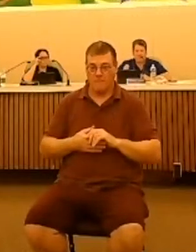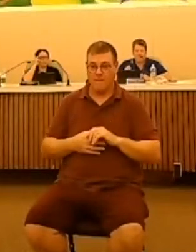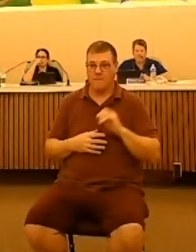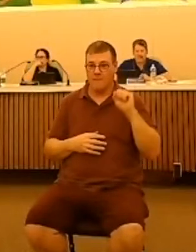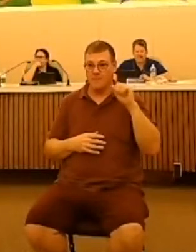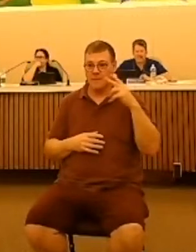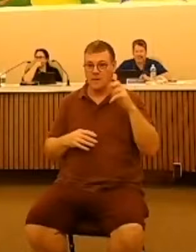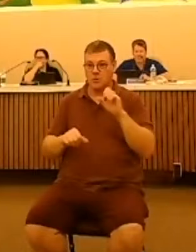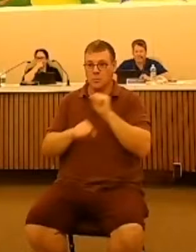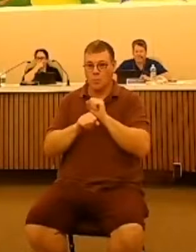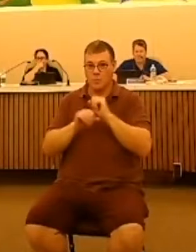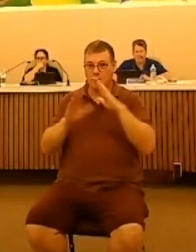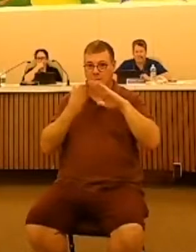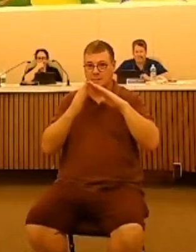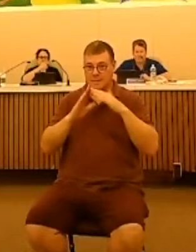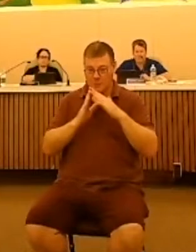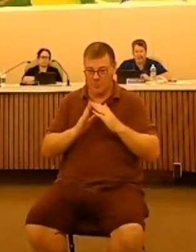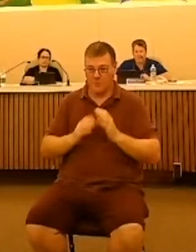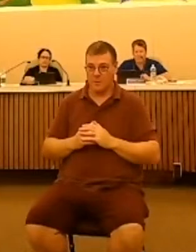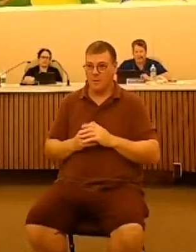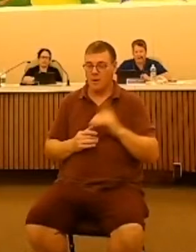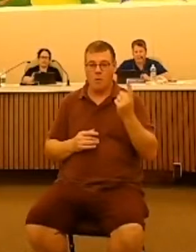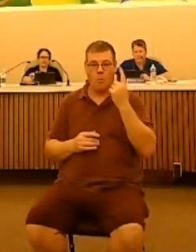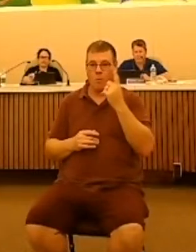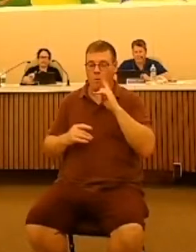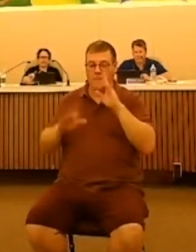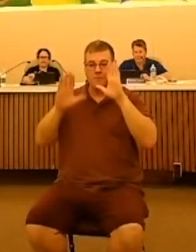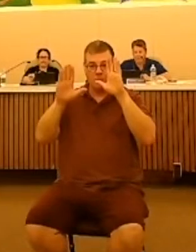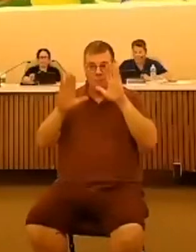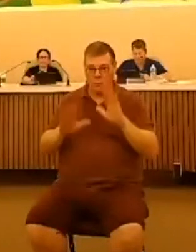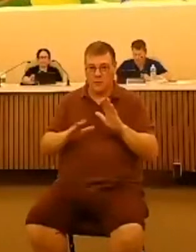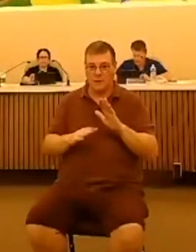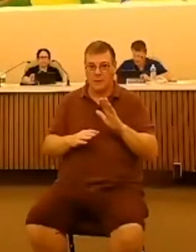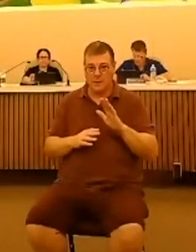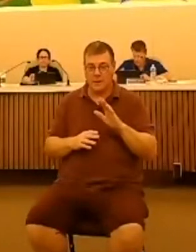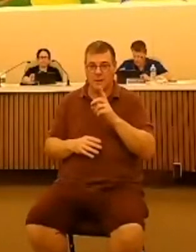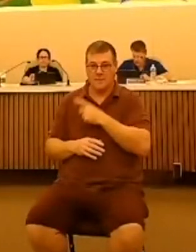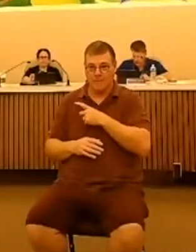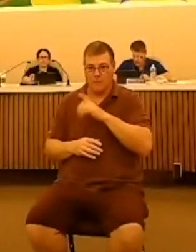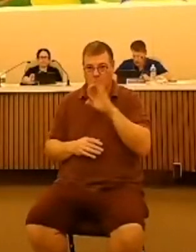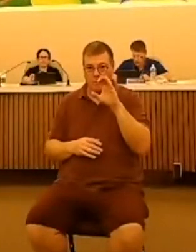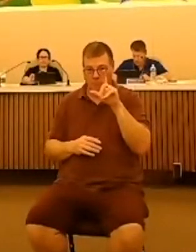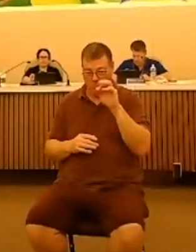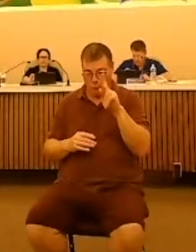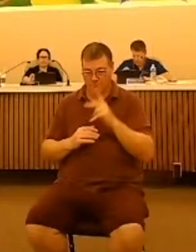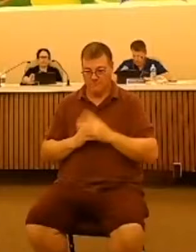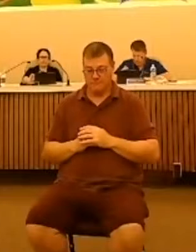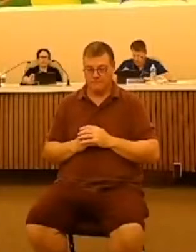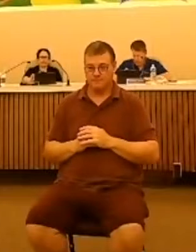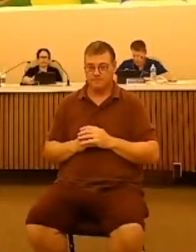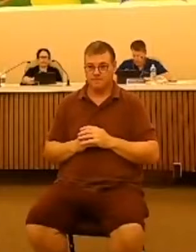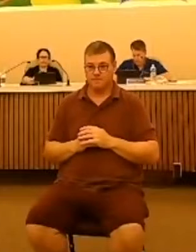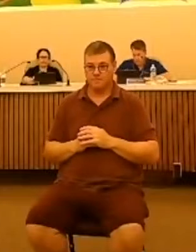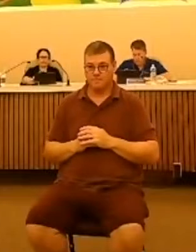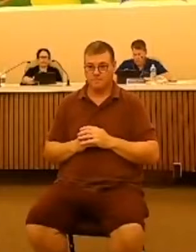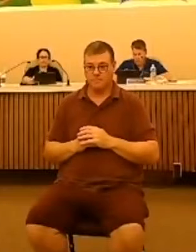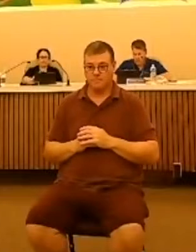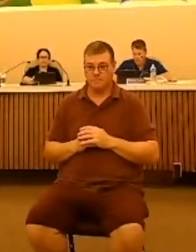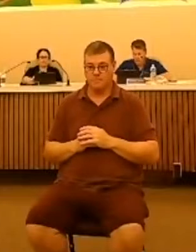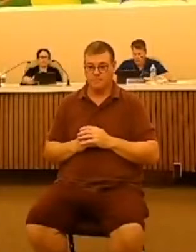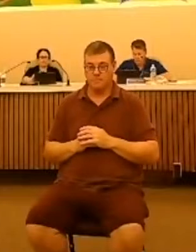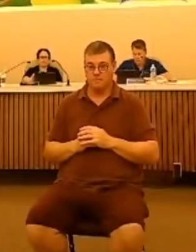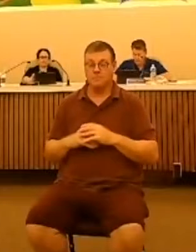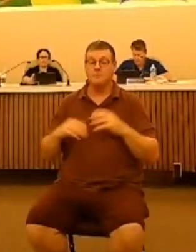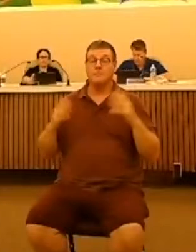works at the town. She's one of the great deputy town clerks. So